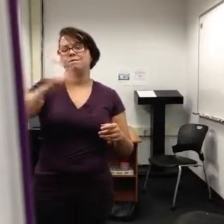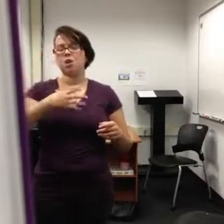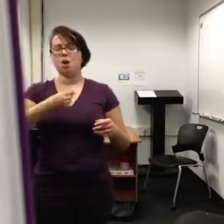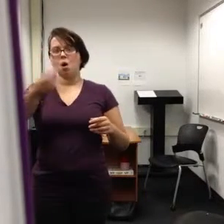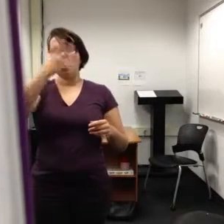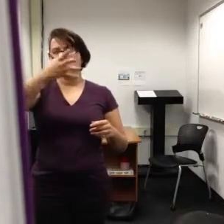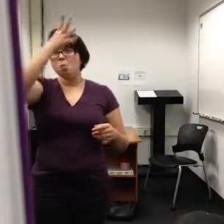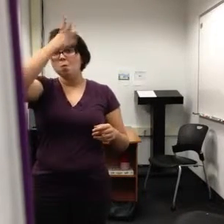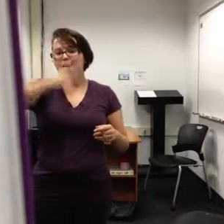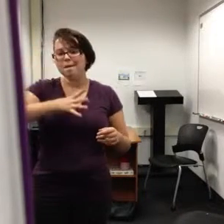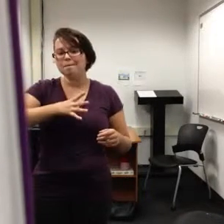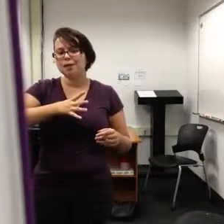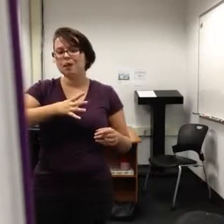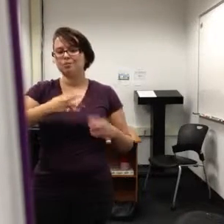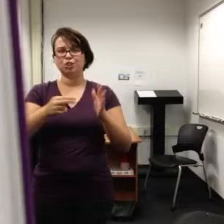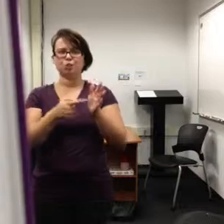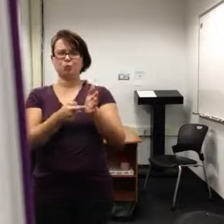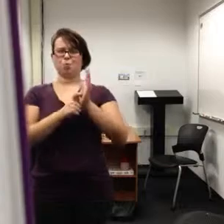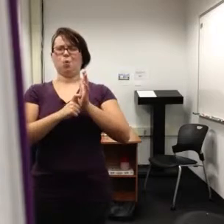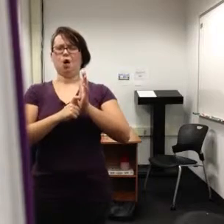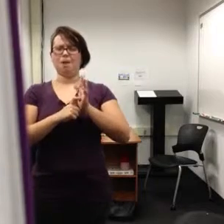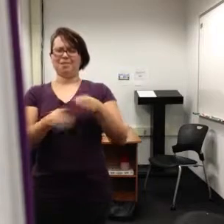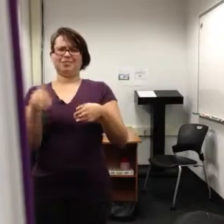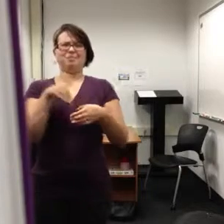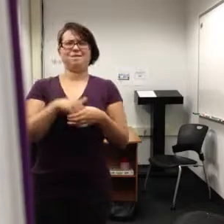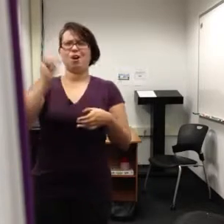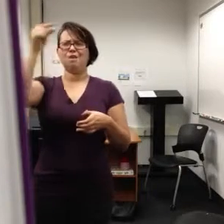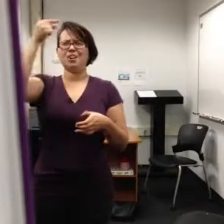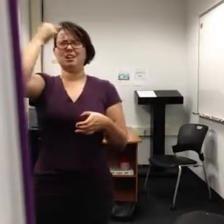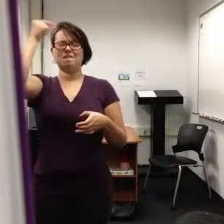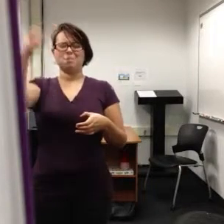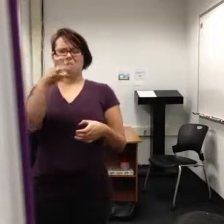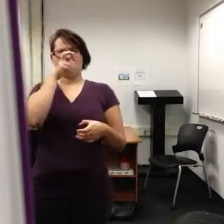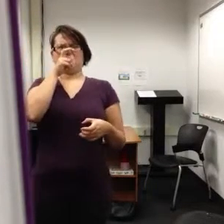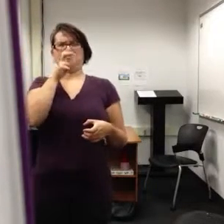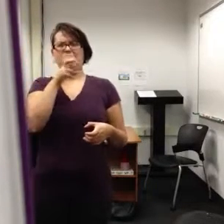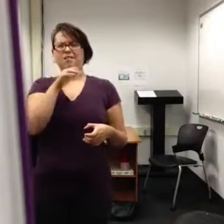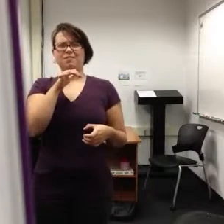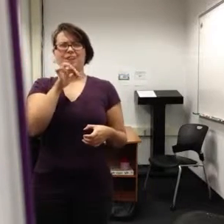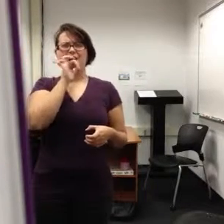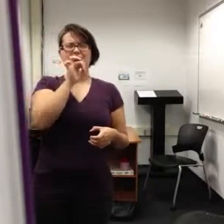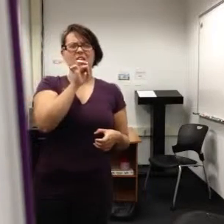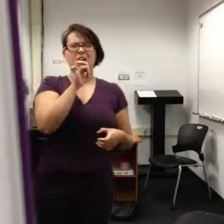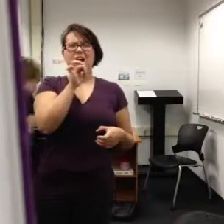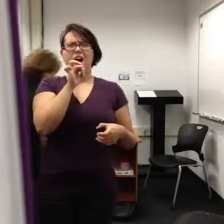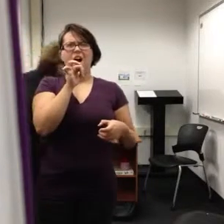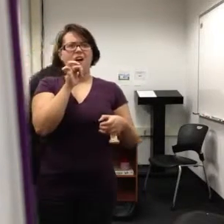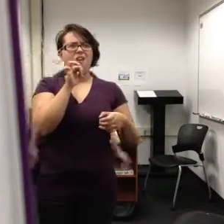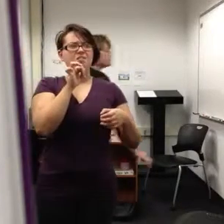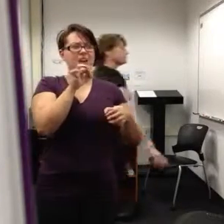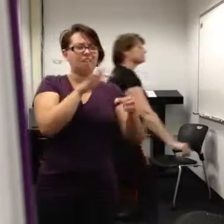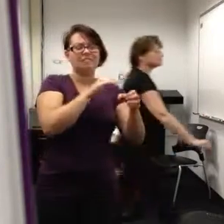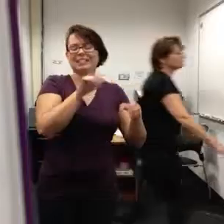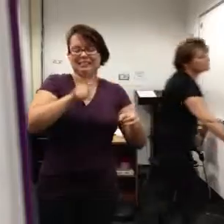government were so stringent as to include not only property owned, but a bank account as well. Now, with that in